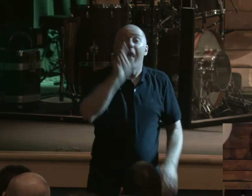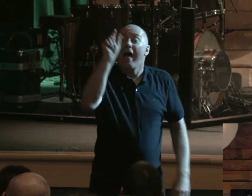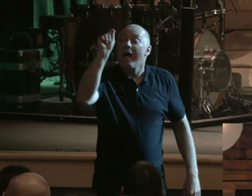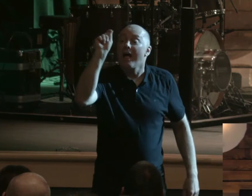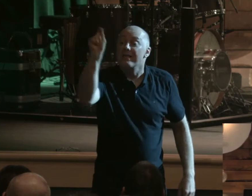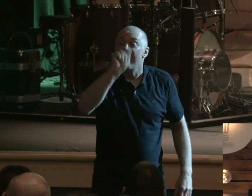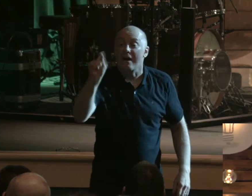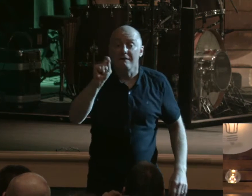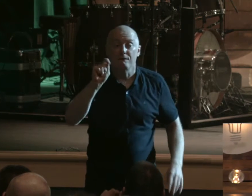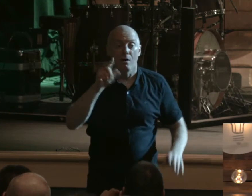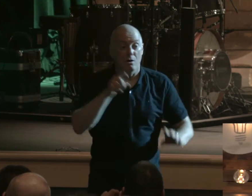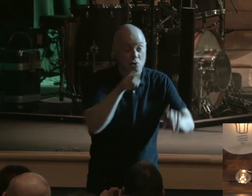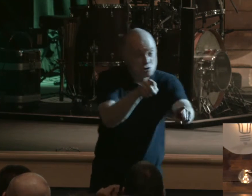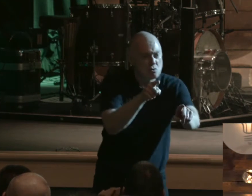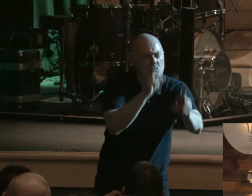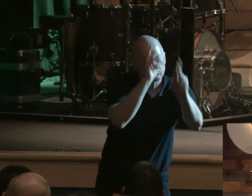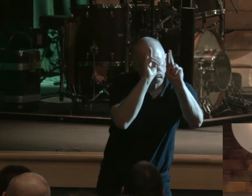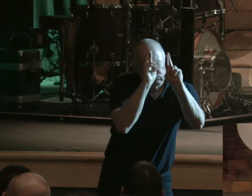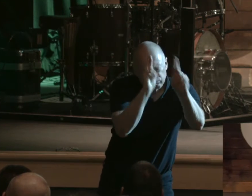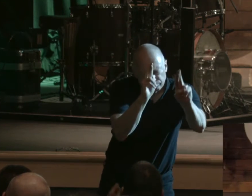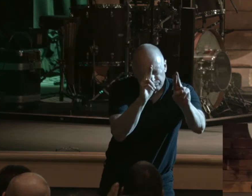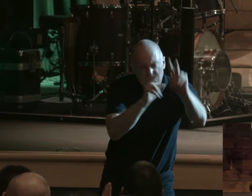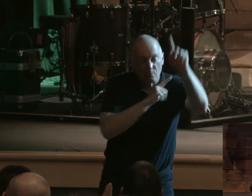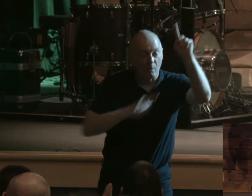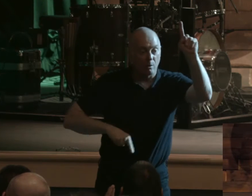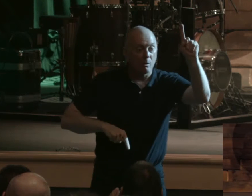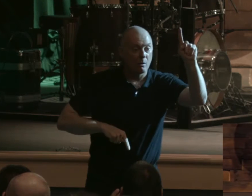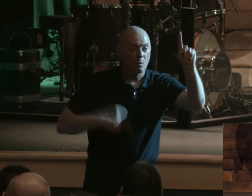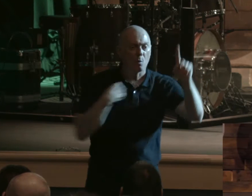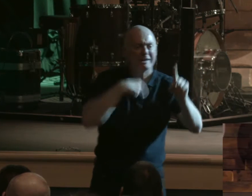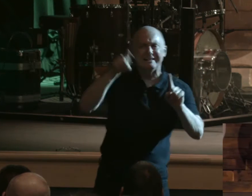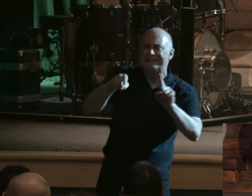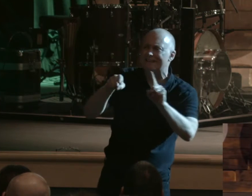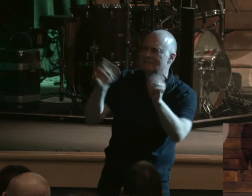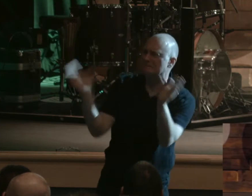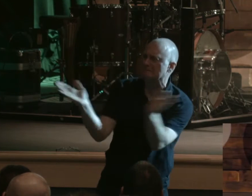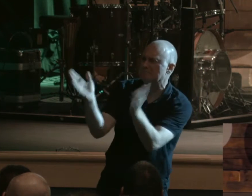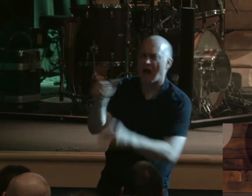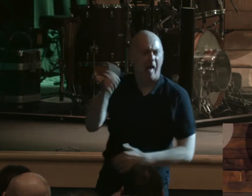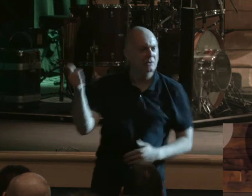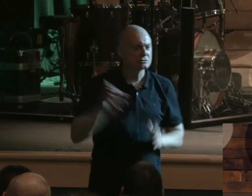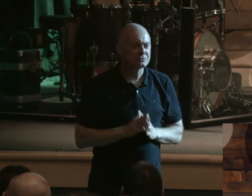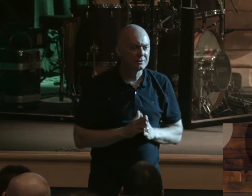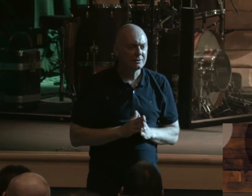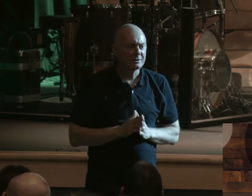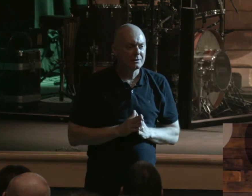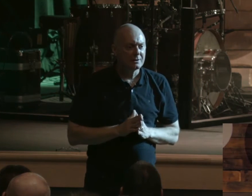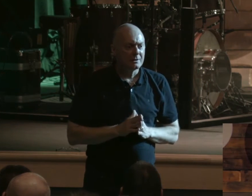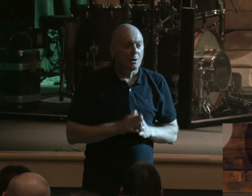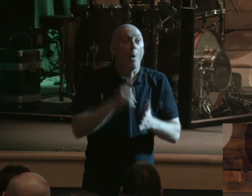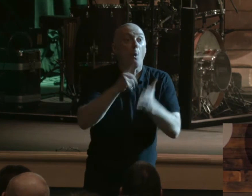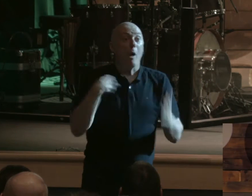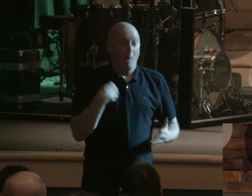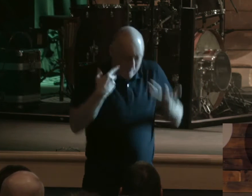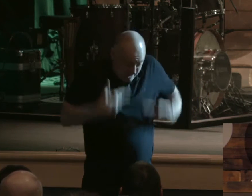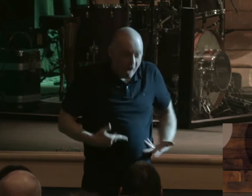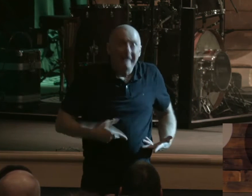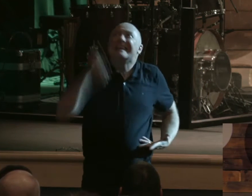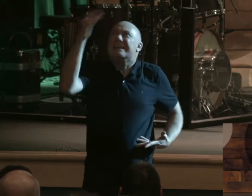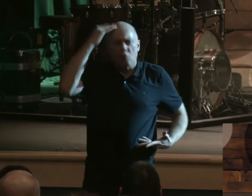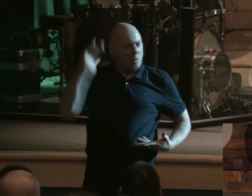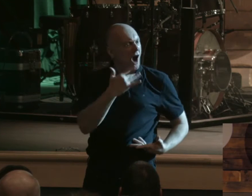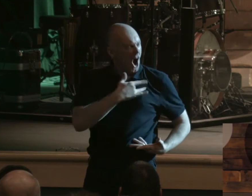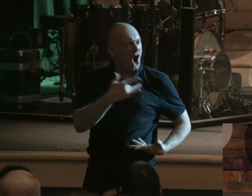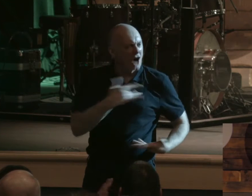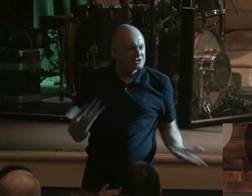Therefore, knowing the fear of the Lord, Paul says, there's the motivation, we persuade others. What we are is known to God. He knows our